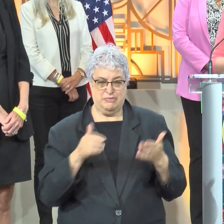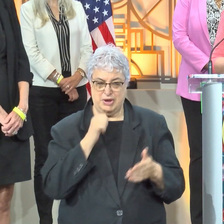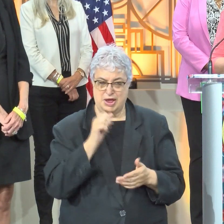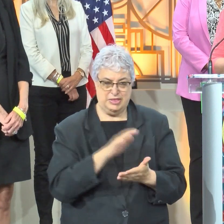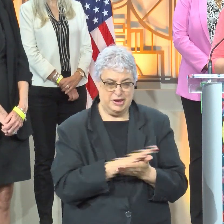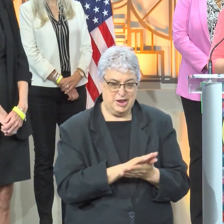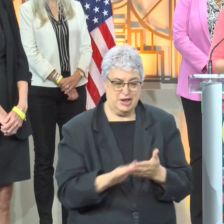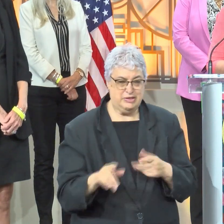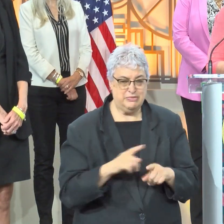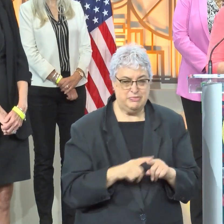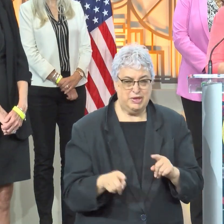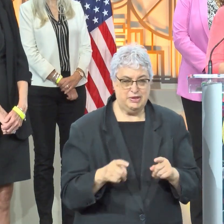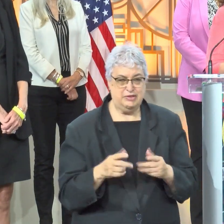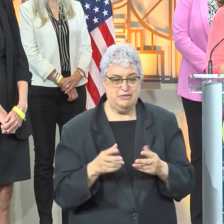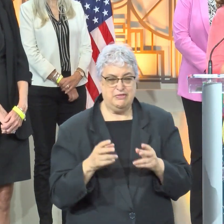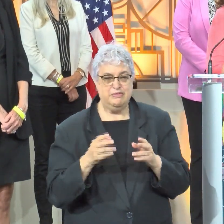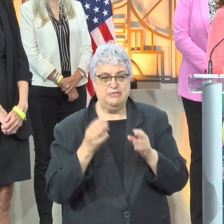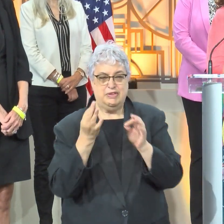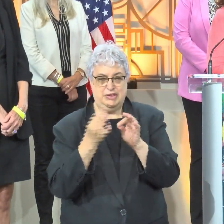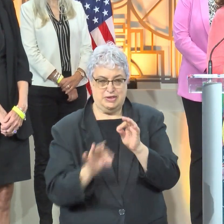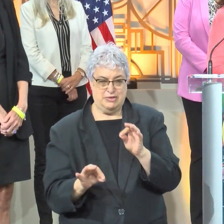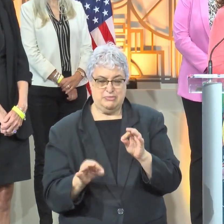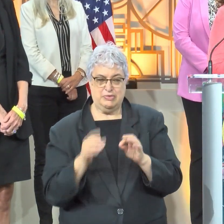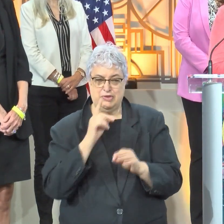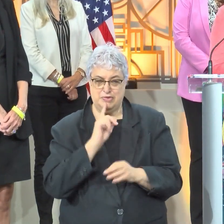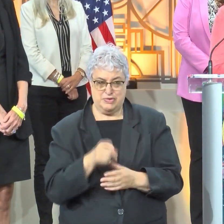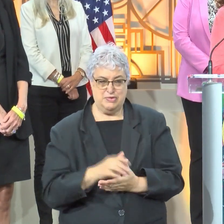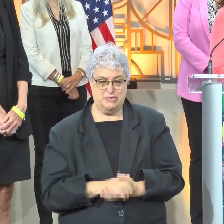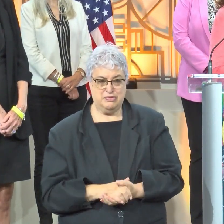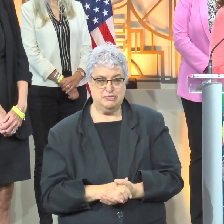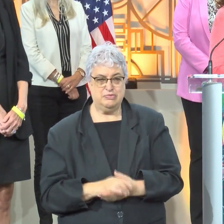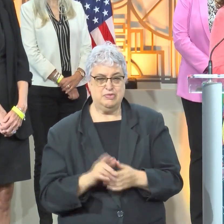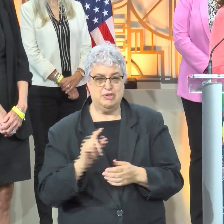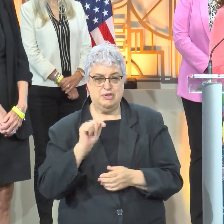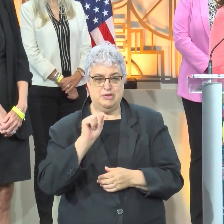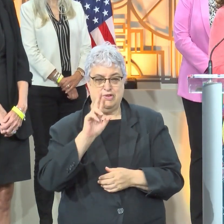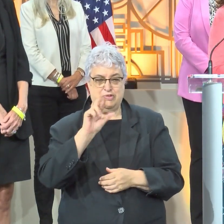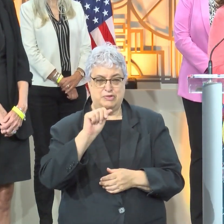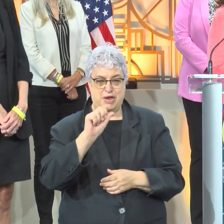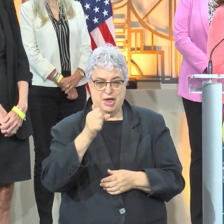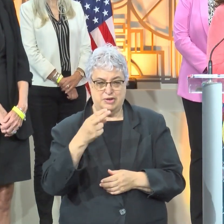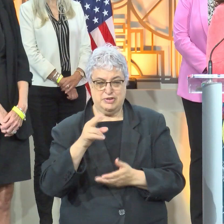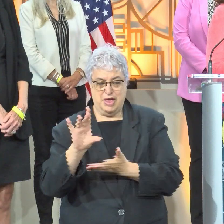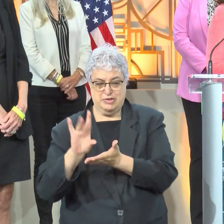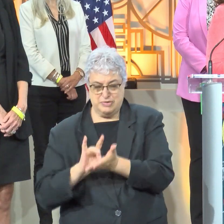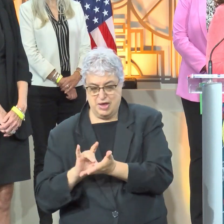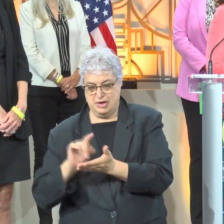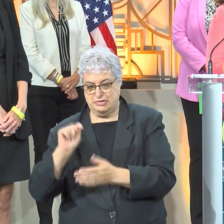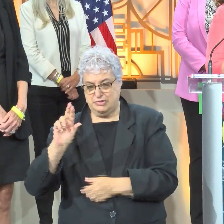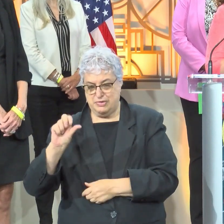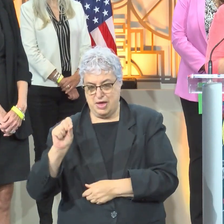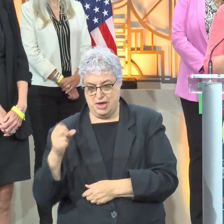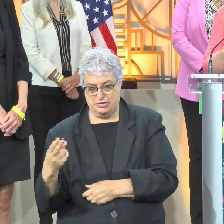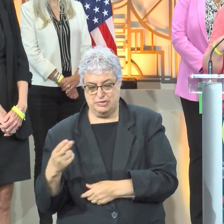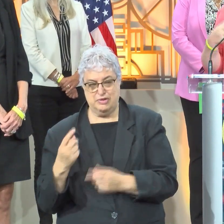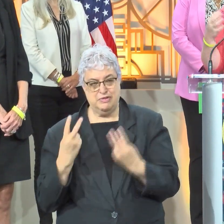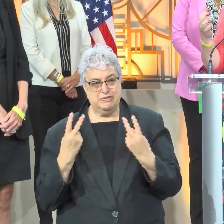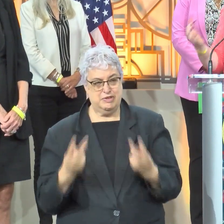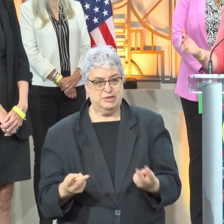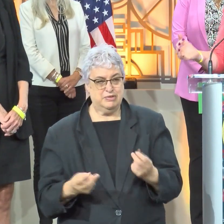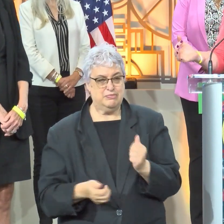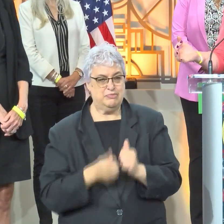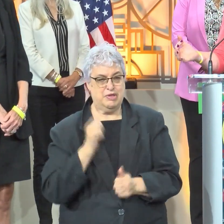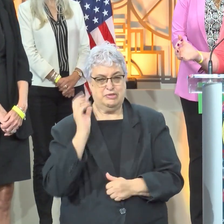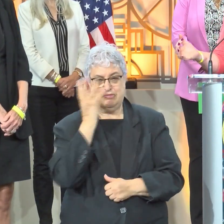the nicest one, but it's very certainly true. Trash attracts trash. So when you're visiting one of the